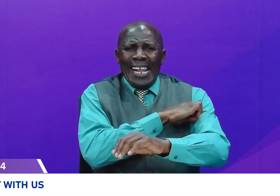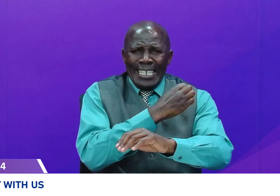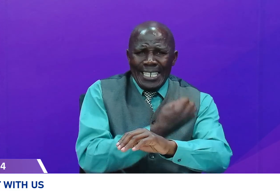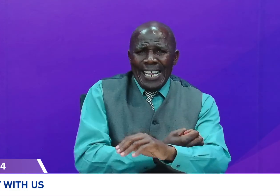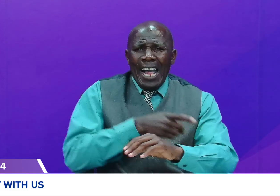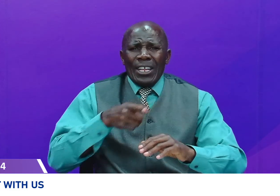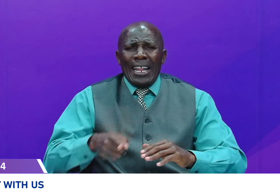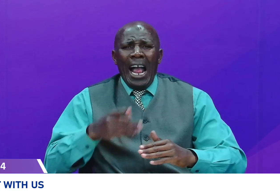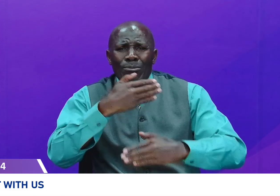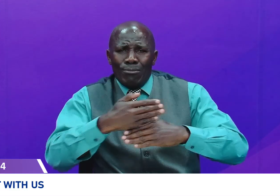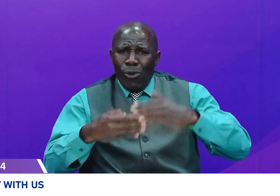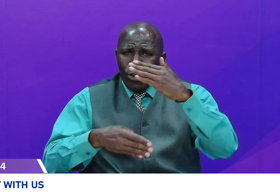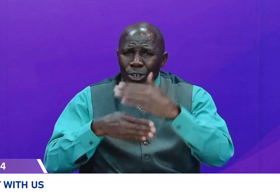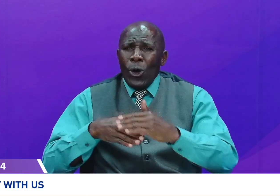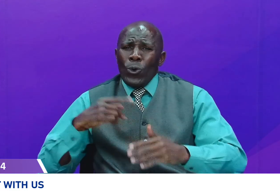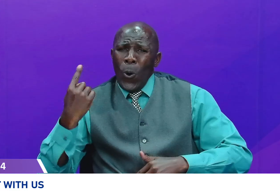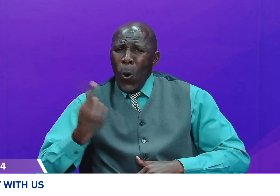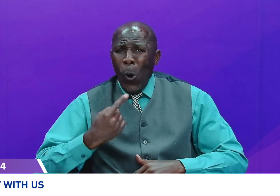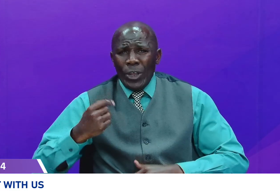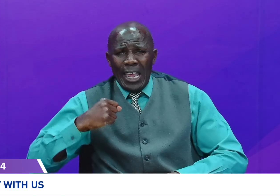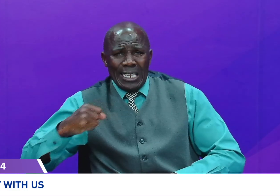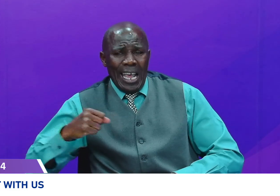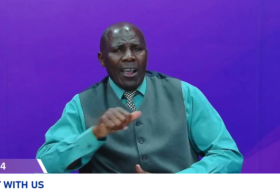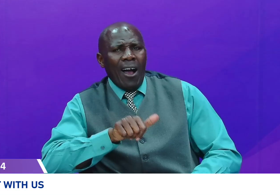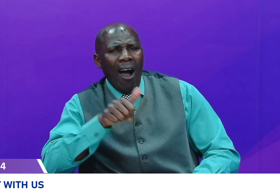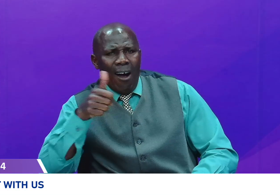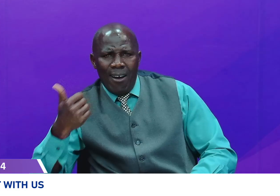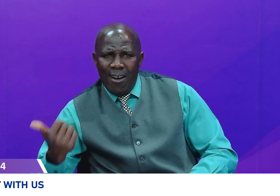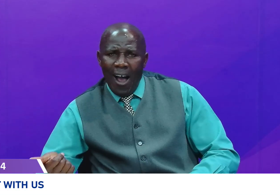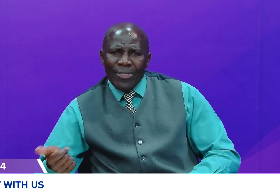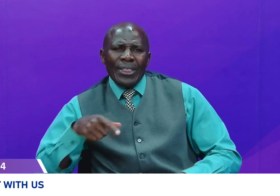people with technical skills to meet the demand of the job market.